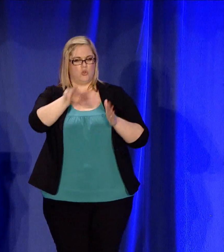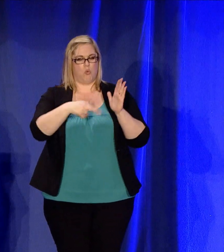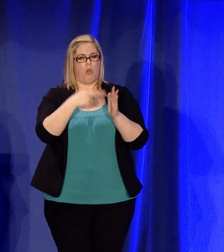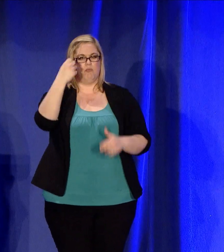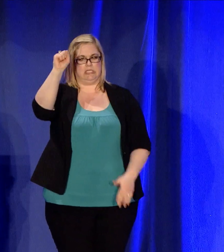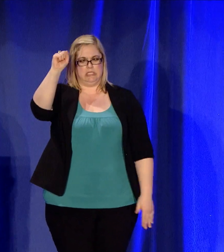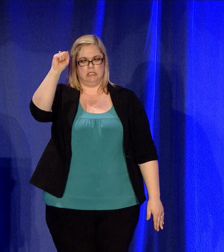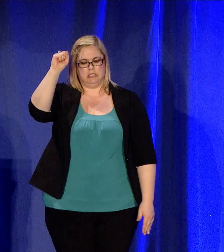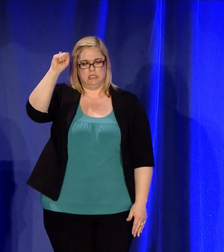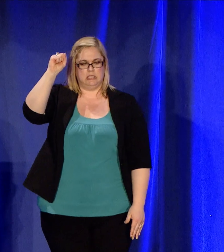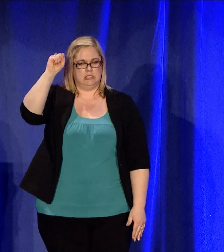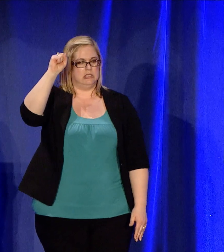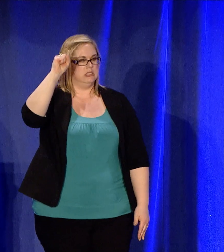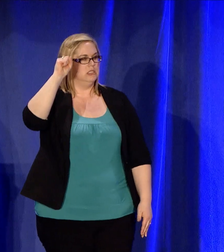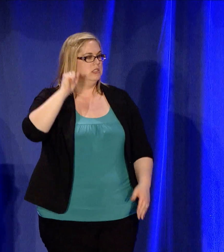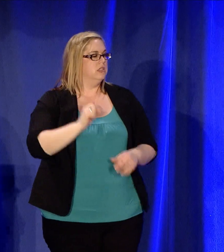resistance.